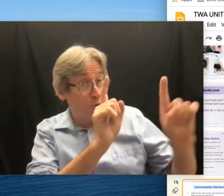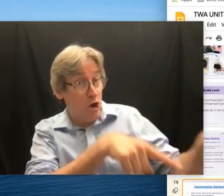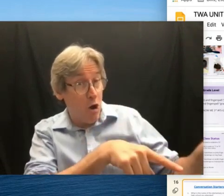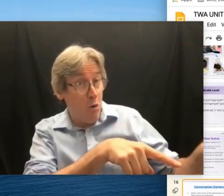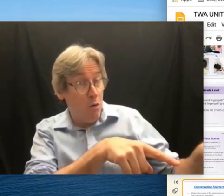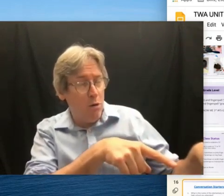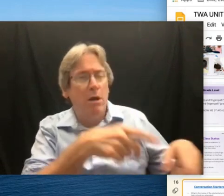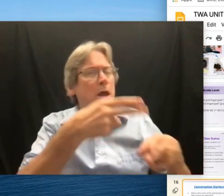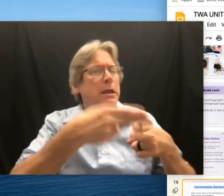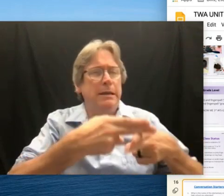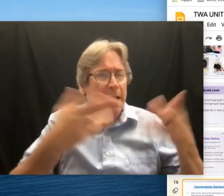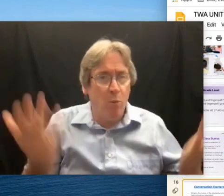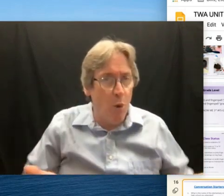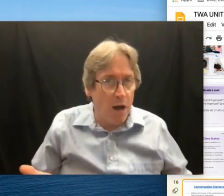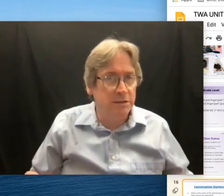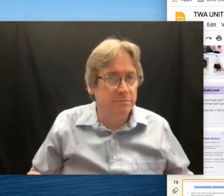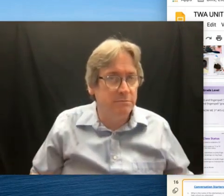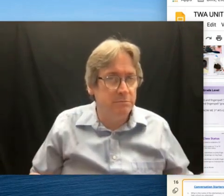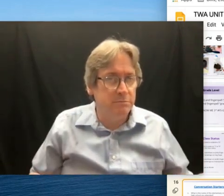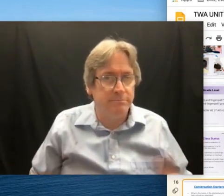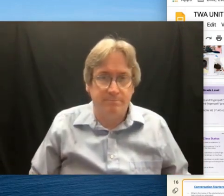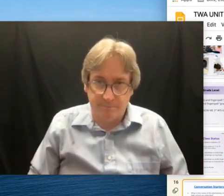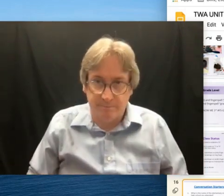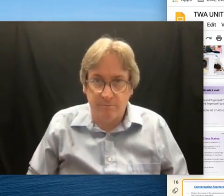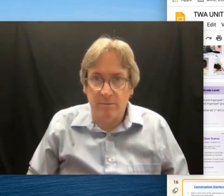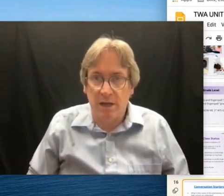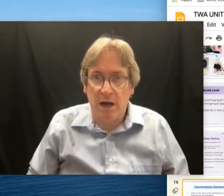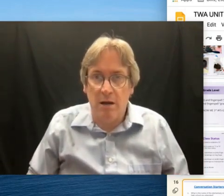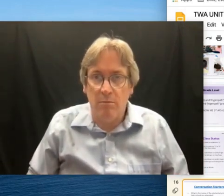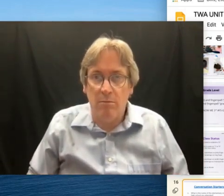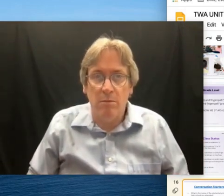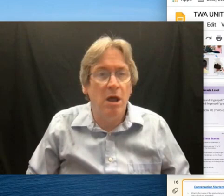school you go, name what?